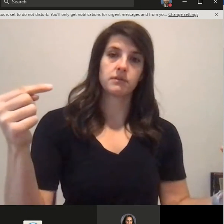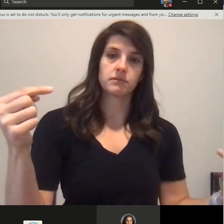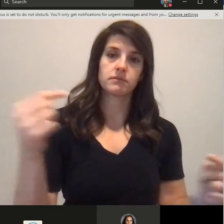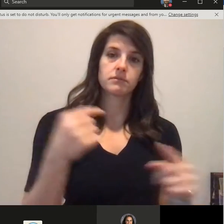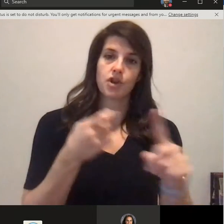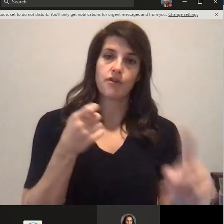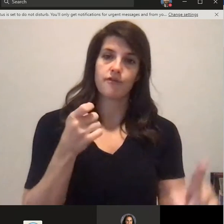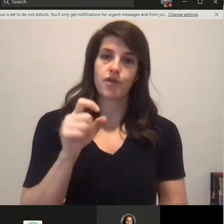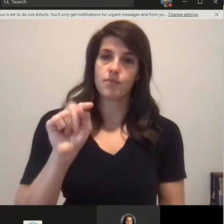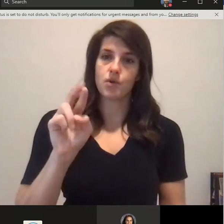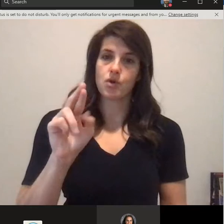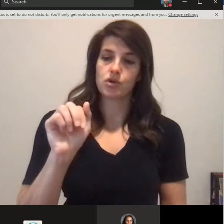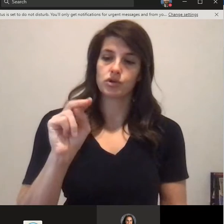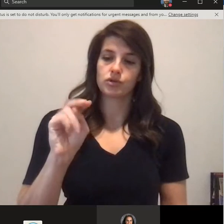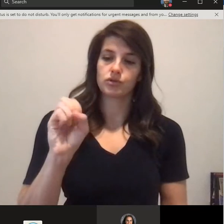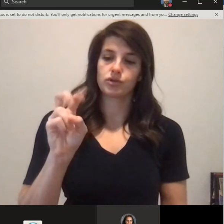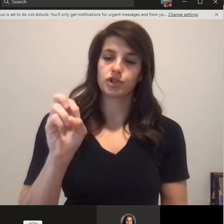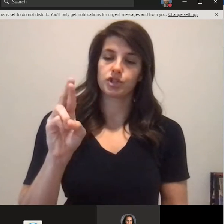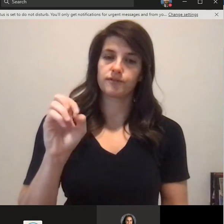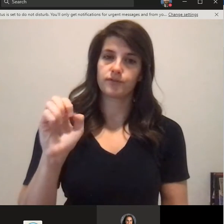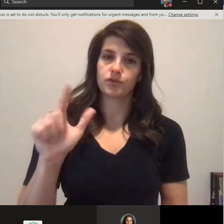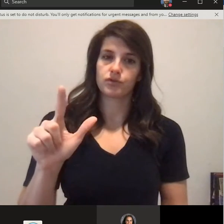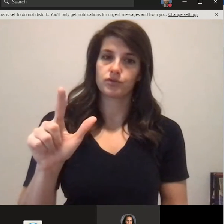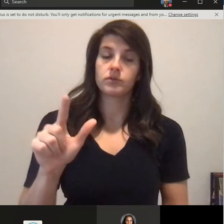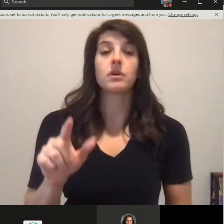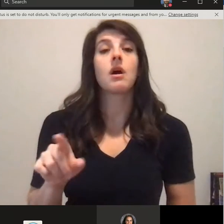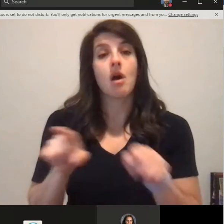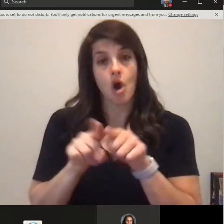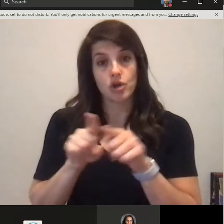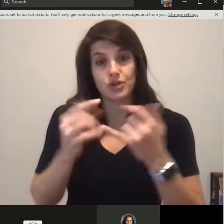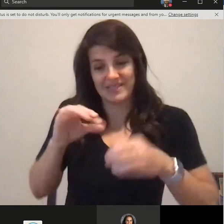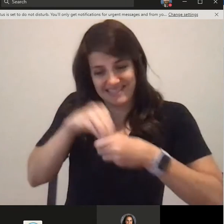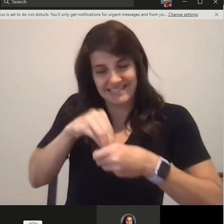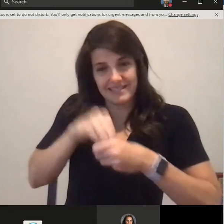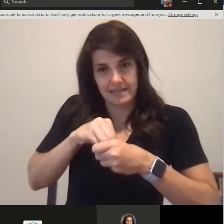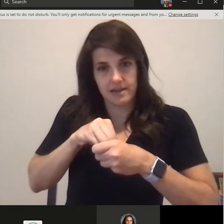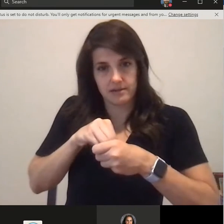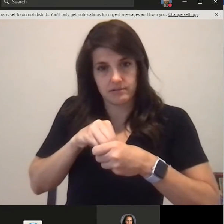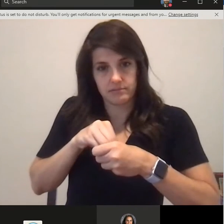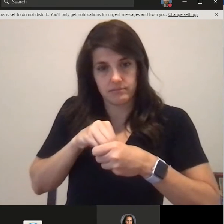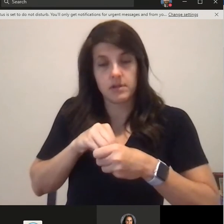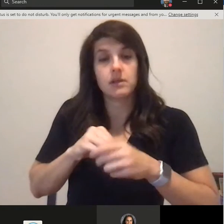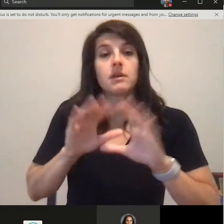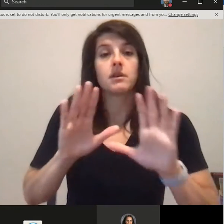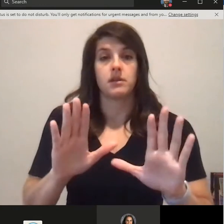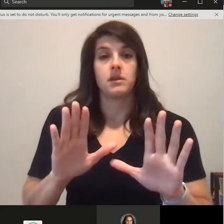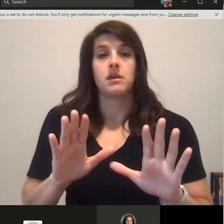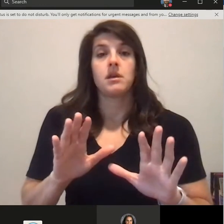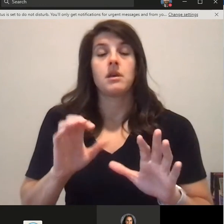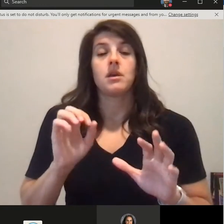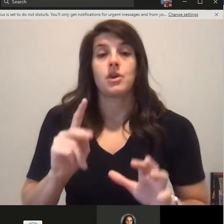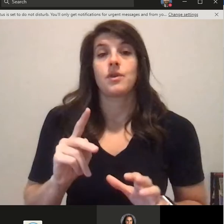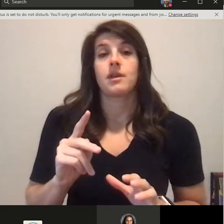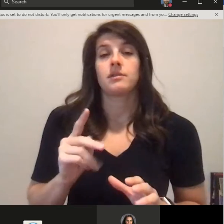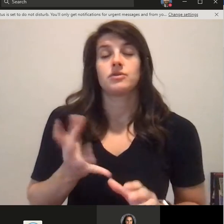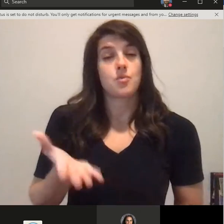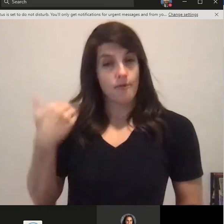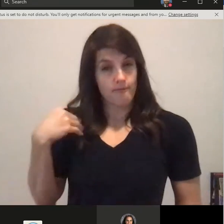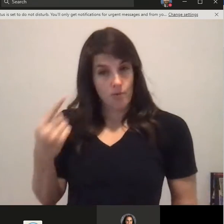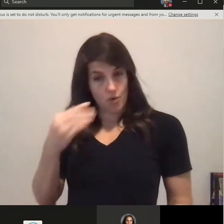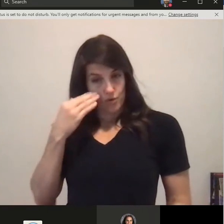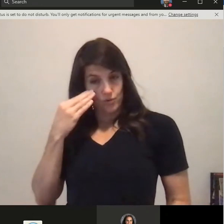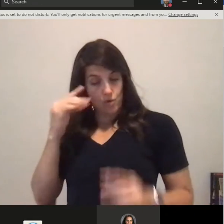they are on the inside of the parallel lines. So based on our knowledge from alternate exterior angles, we